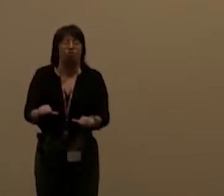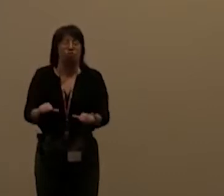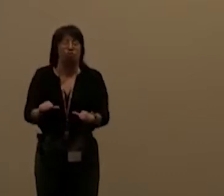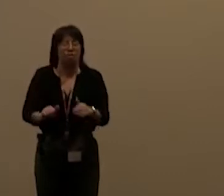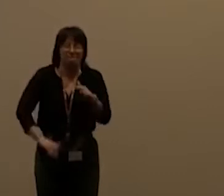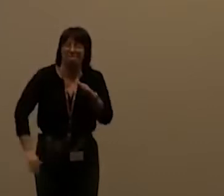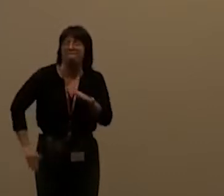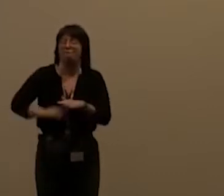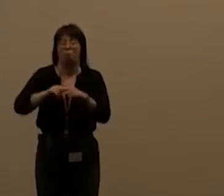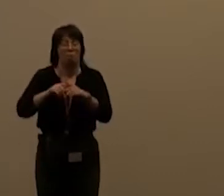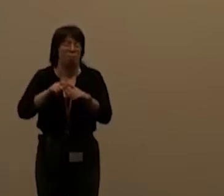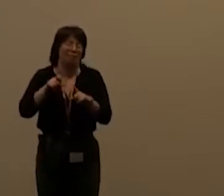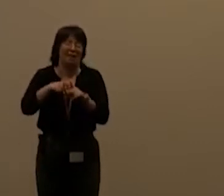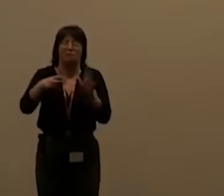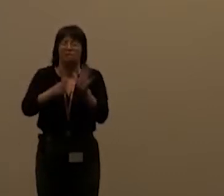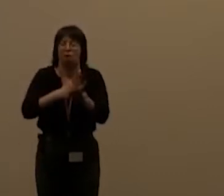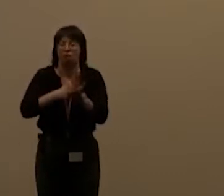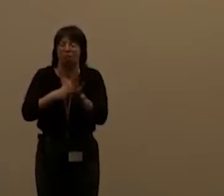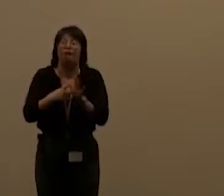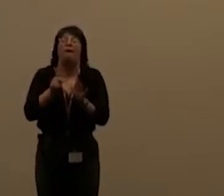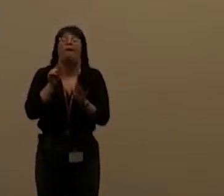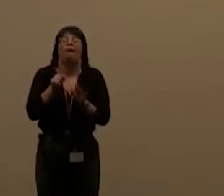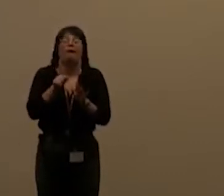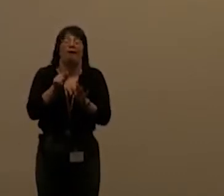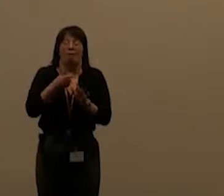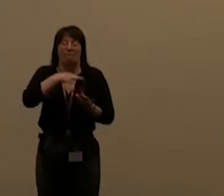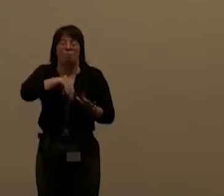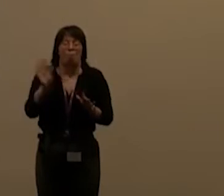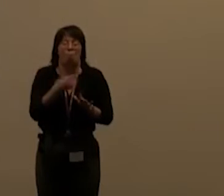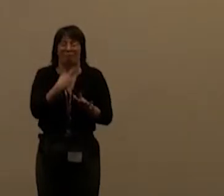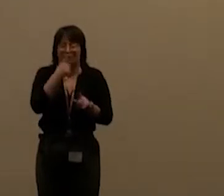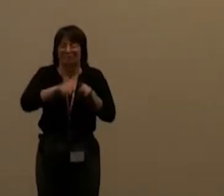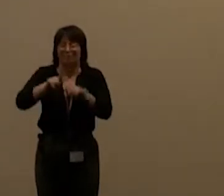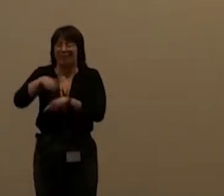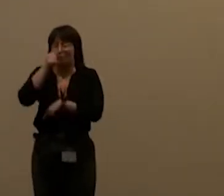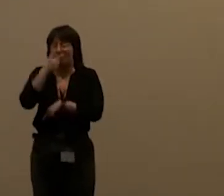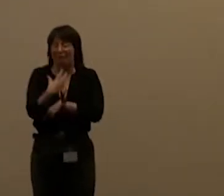the full-fledged version of Dataverse to take advantage of all the capabilities that it gets.